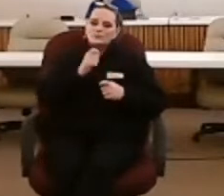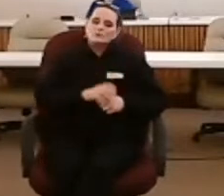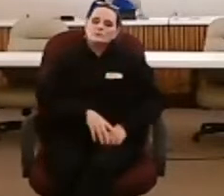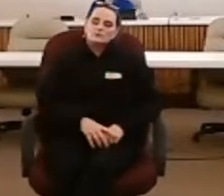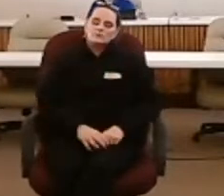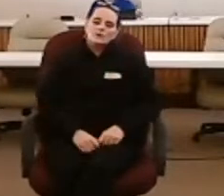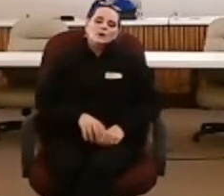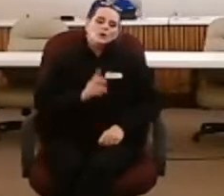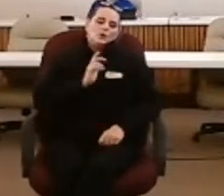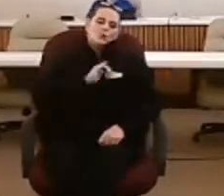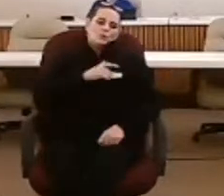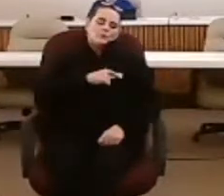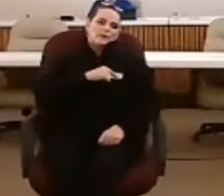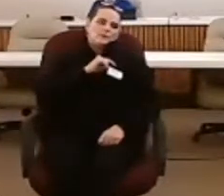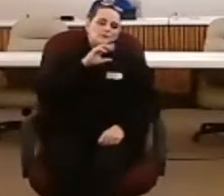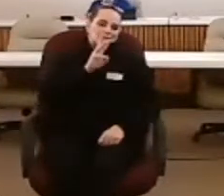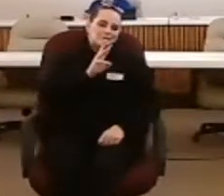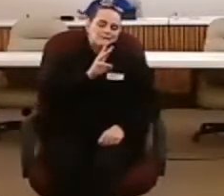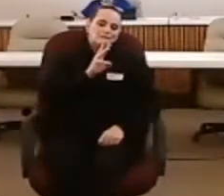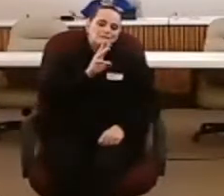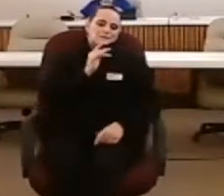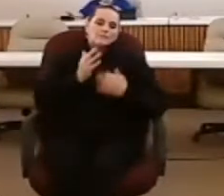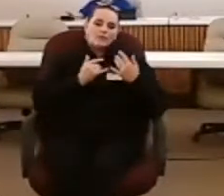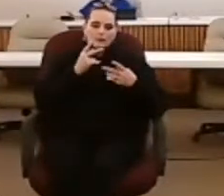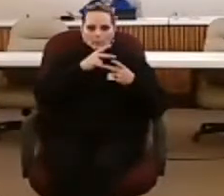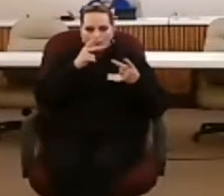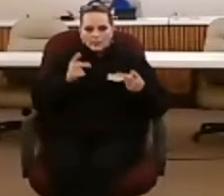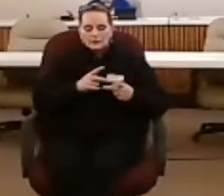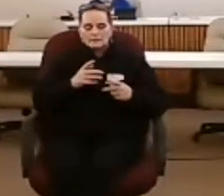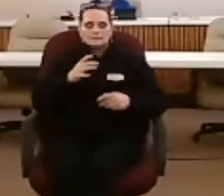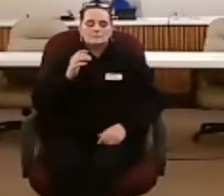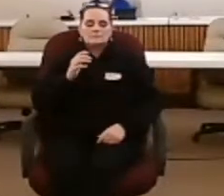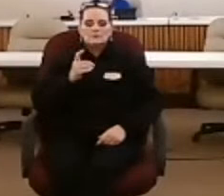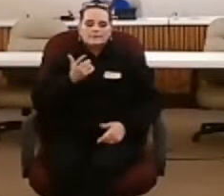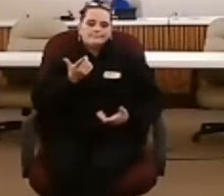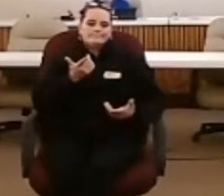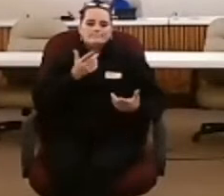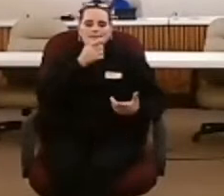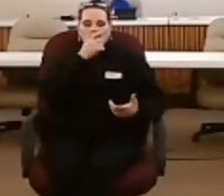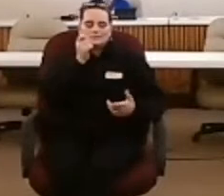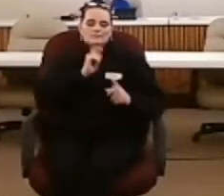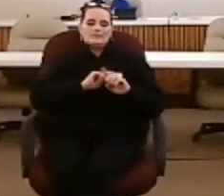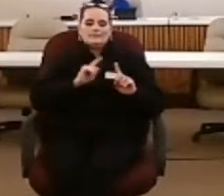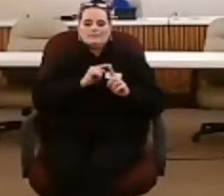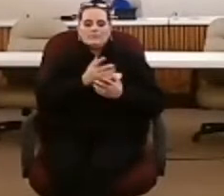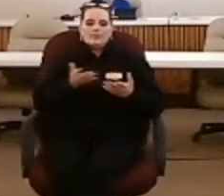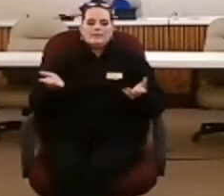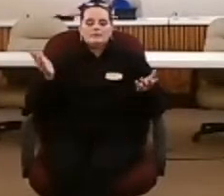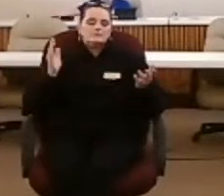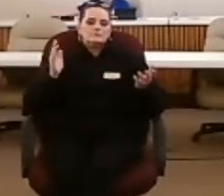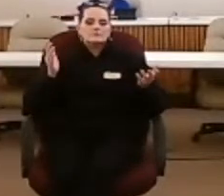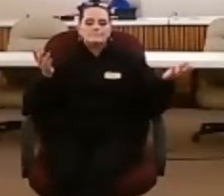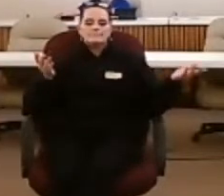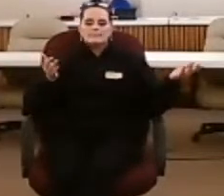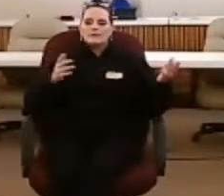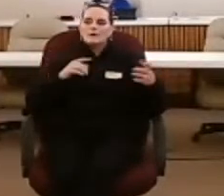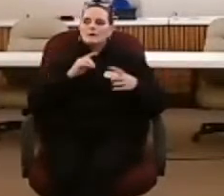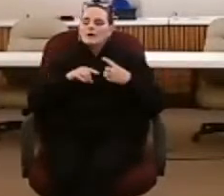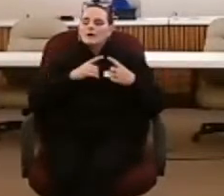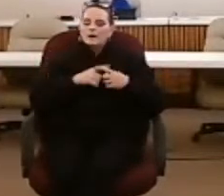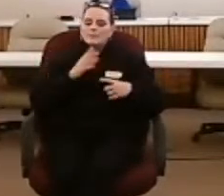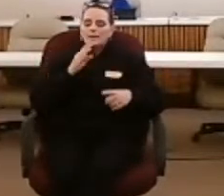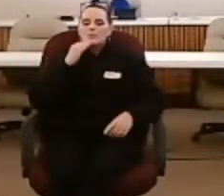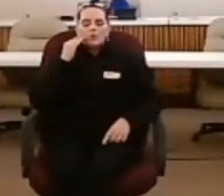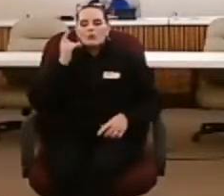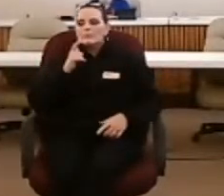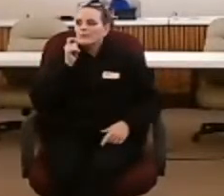and the 6 fireplaces and all the different little things about the home that you